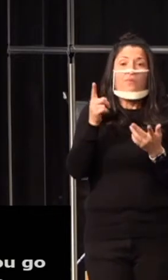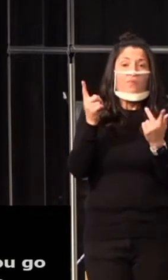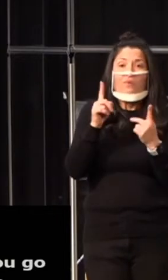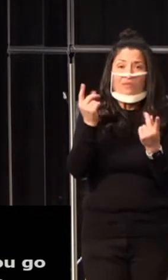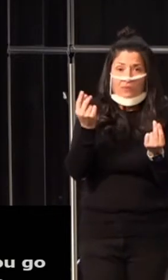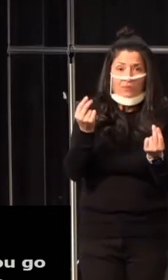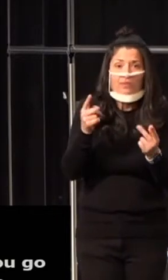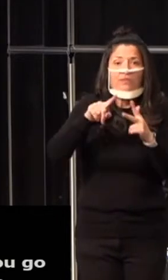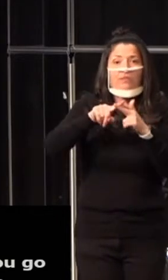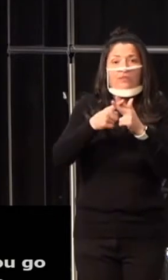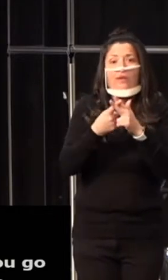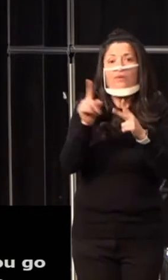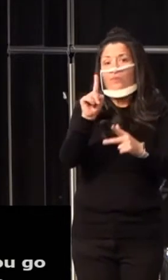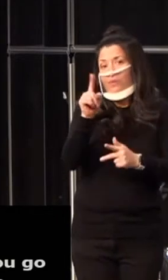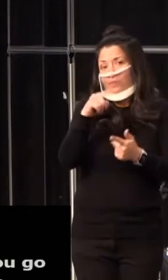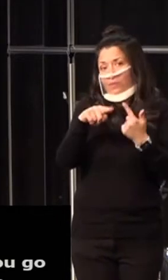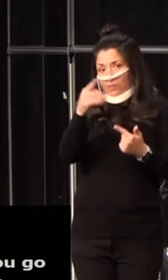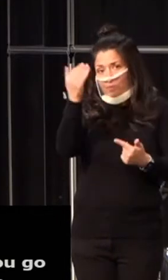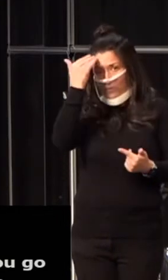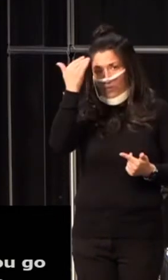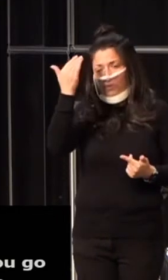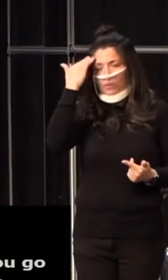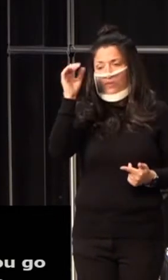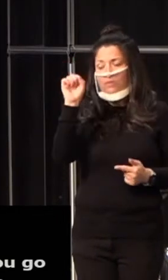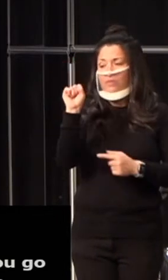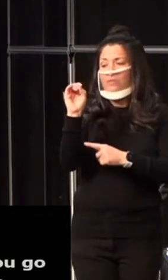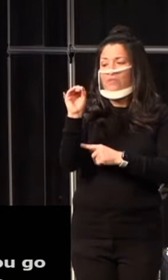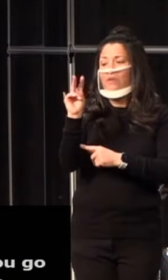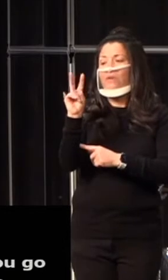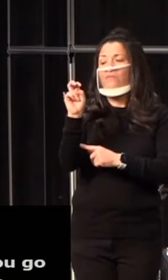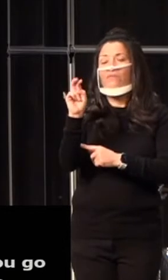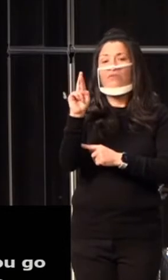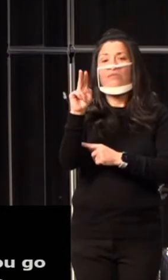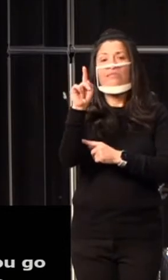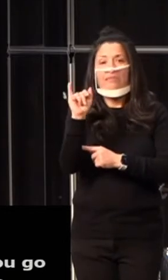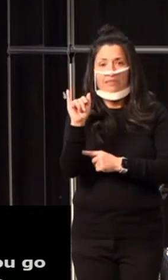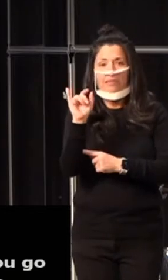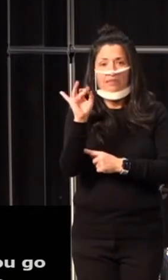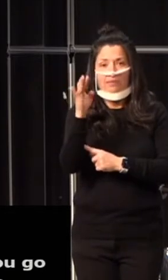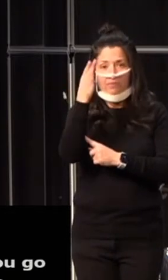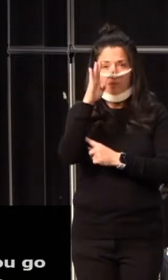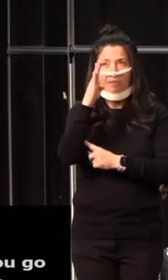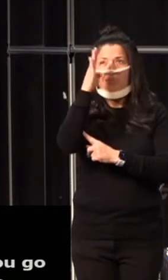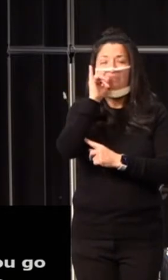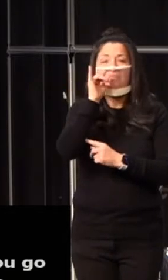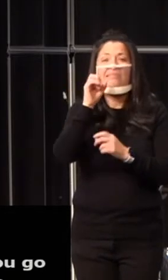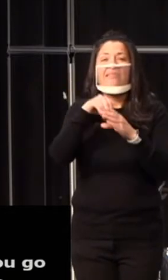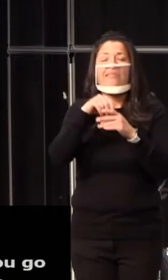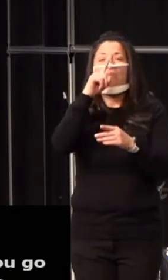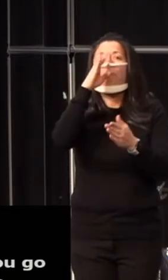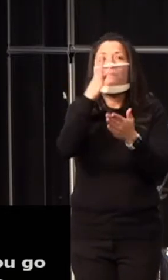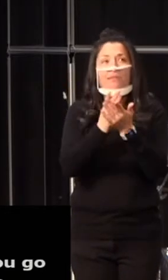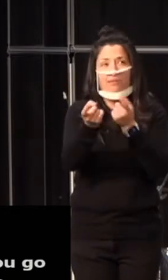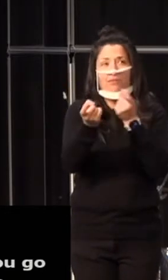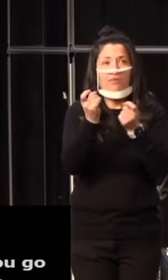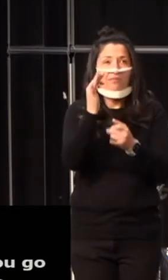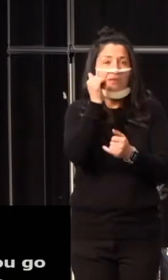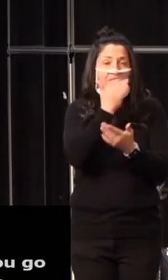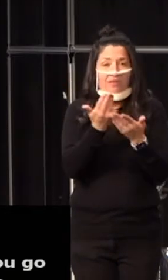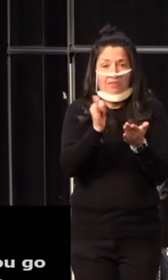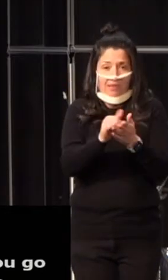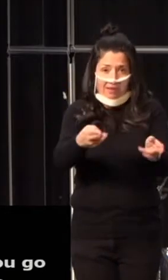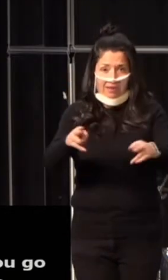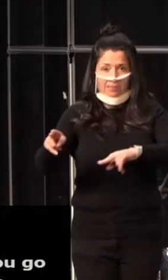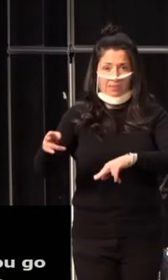You know, we sang about the sovereignty of God. This idea that God's in complete control of everything that happens, past, present, and future. And we